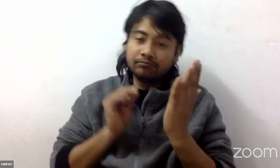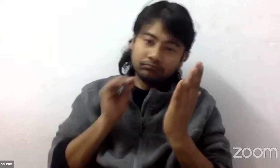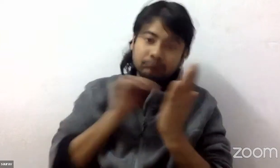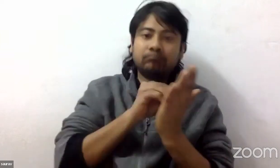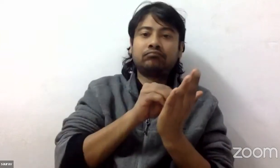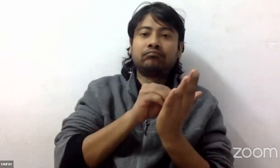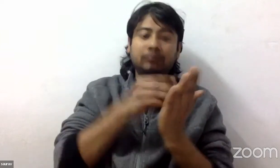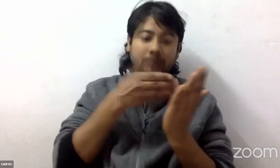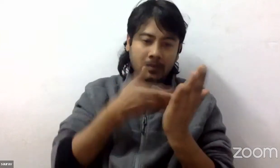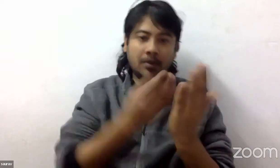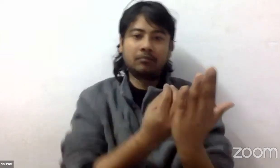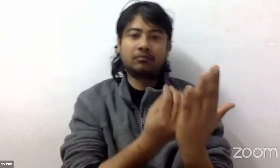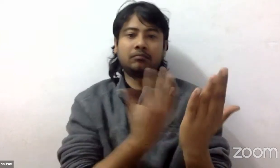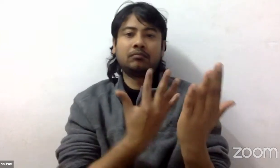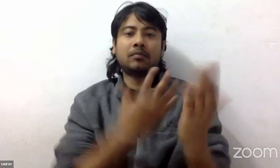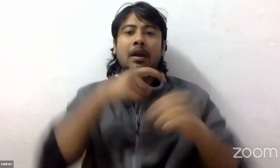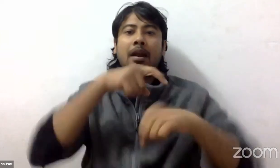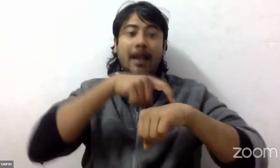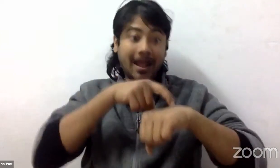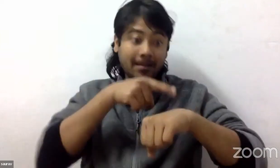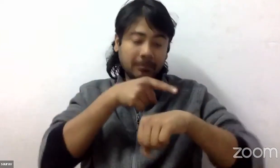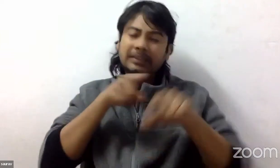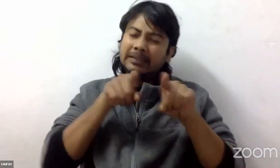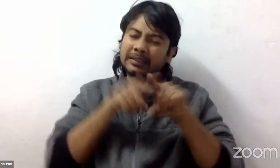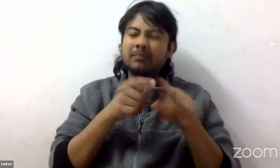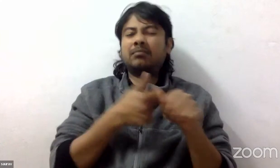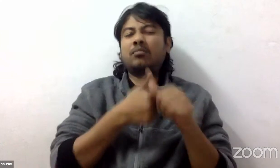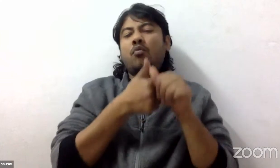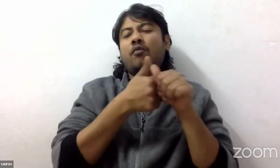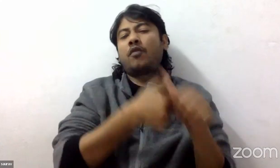Okay. Next thing is we do not pluck Tutsi on Dwadashi.